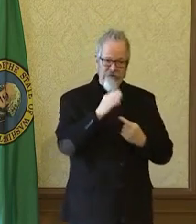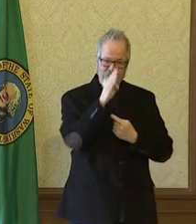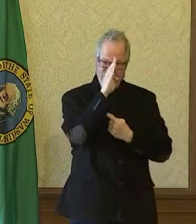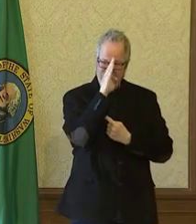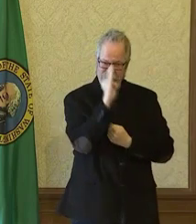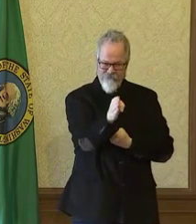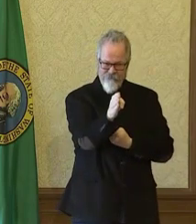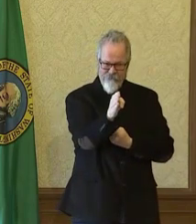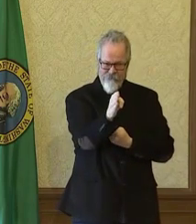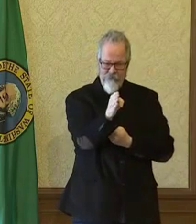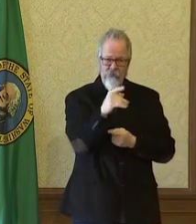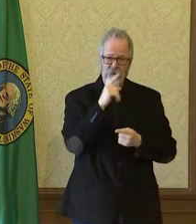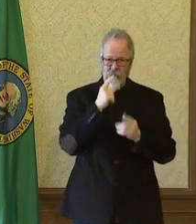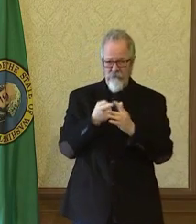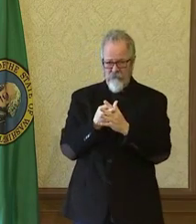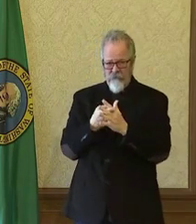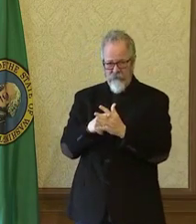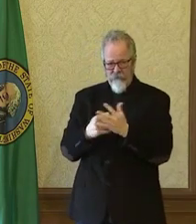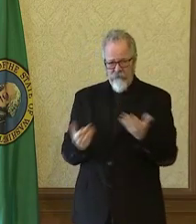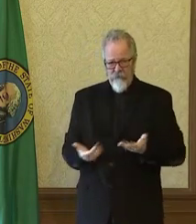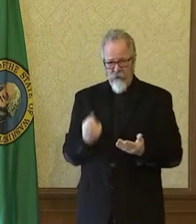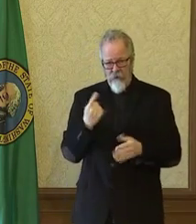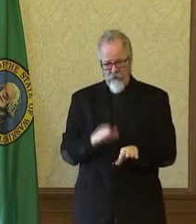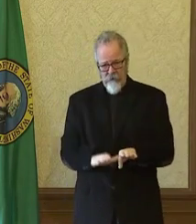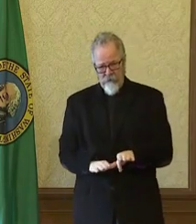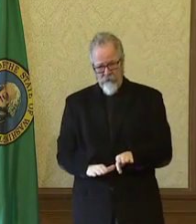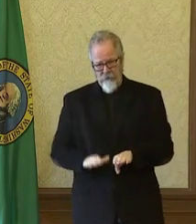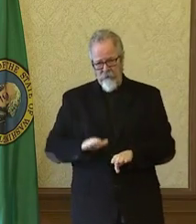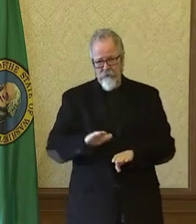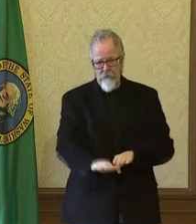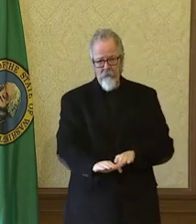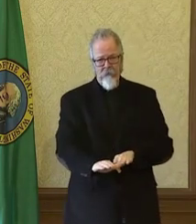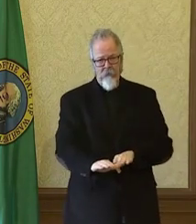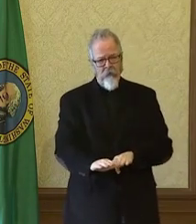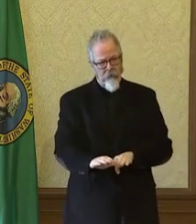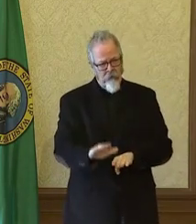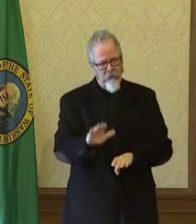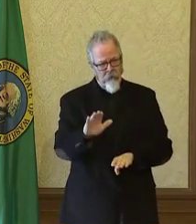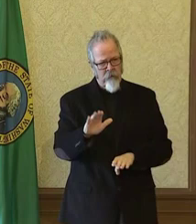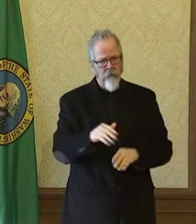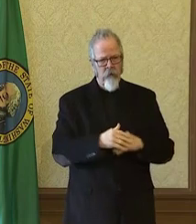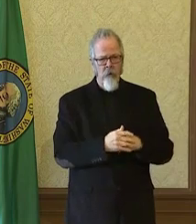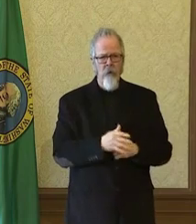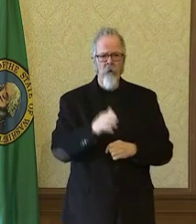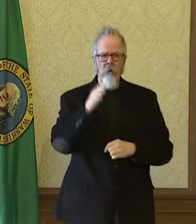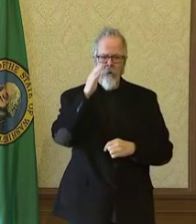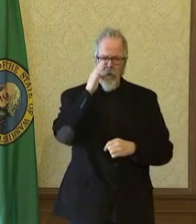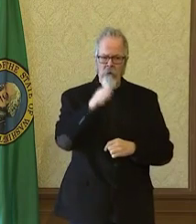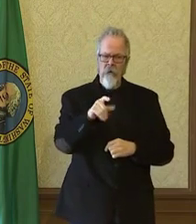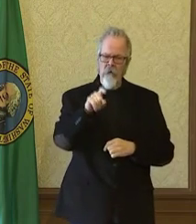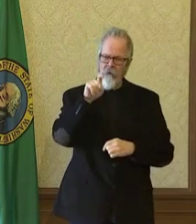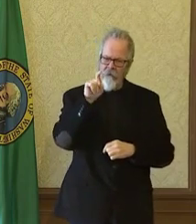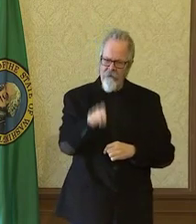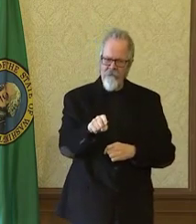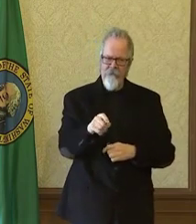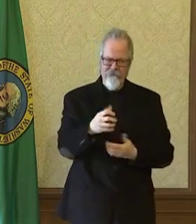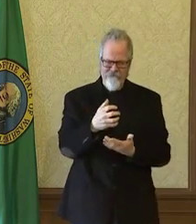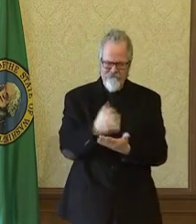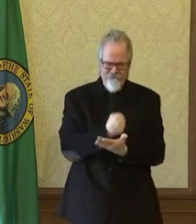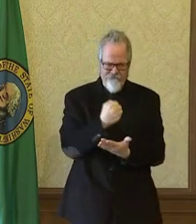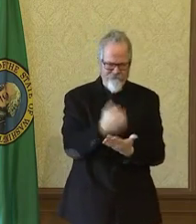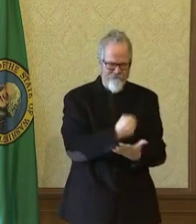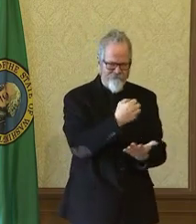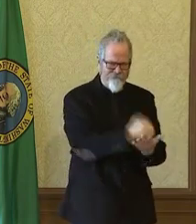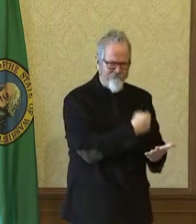We're going to have to be intense in our efforts. We're going to roll out every tool at our disposal while we're expecting federal assistance